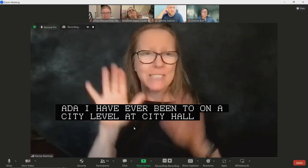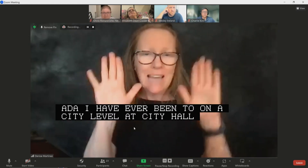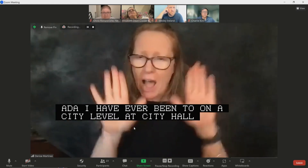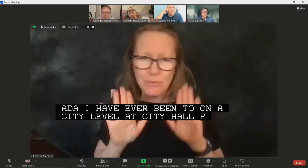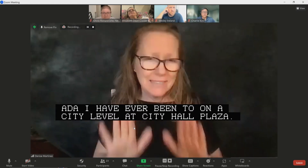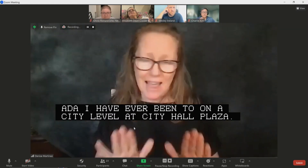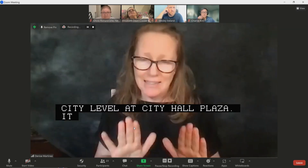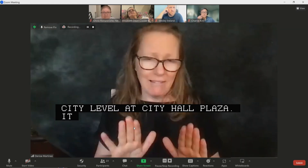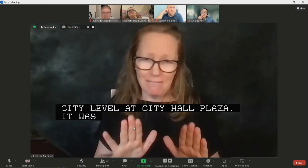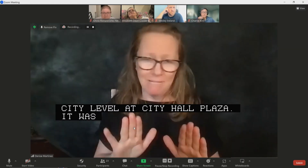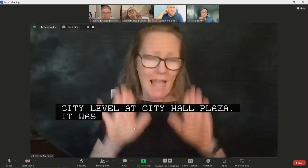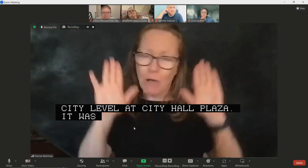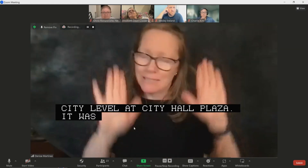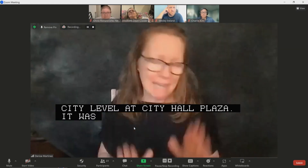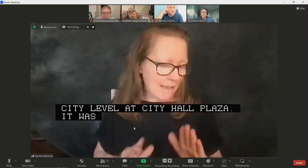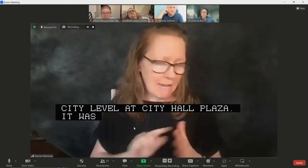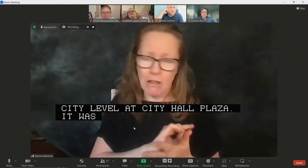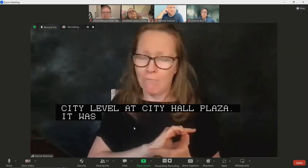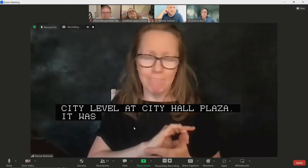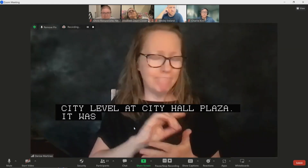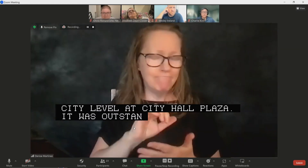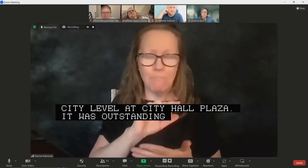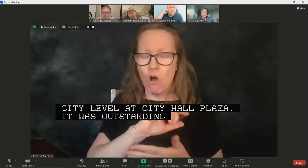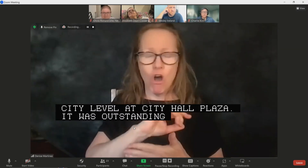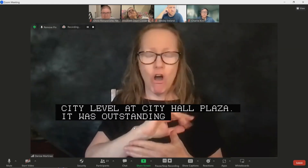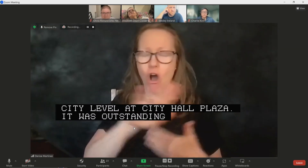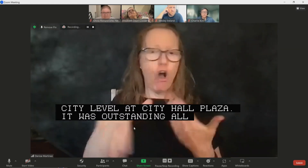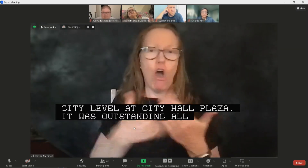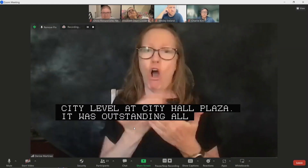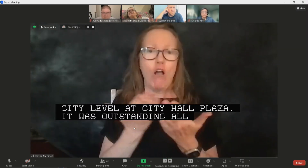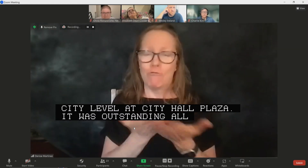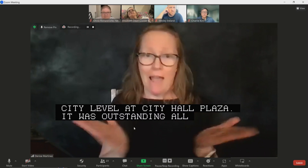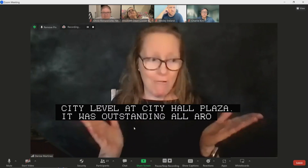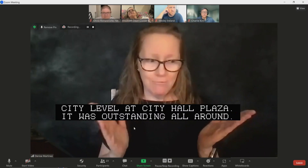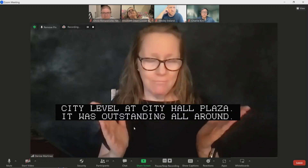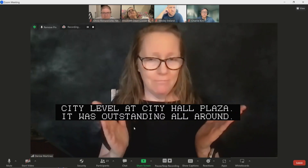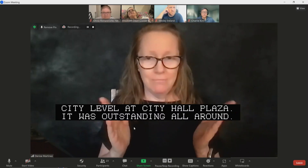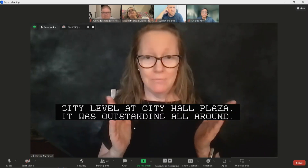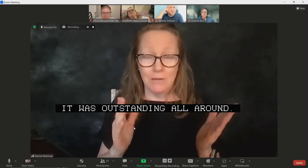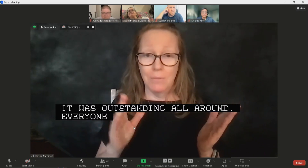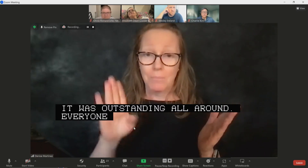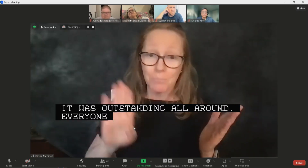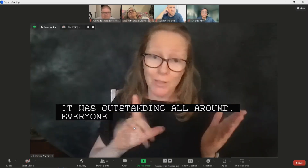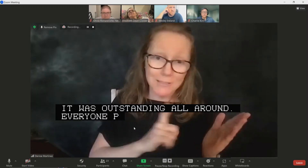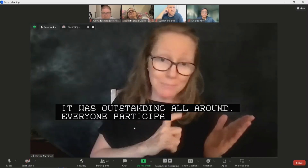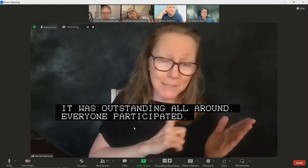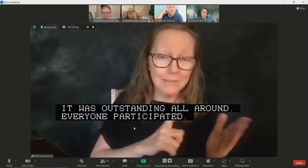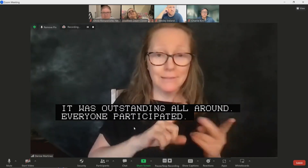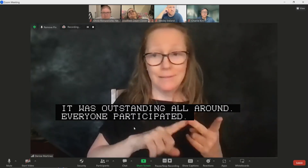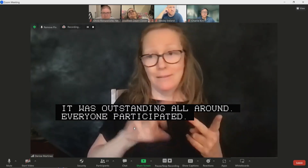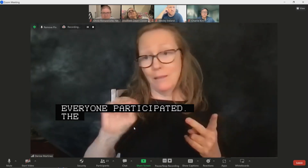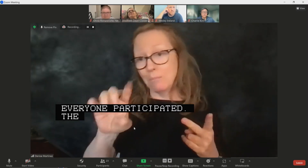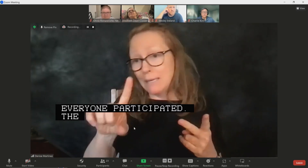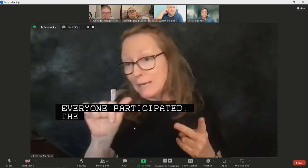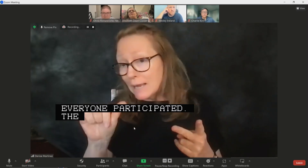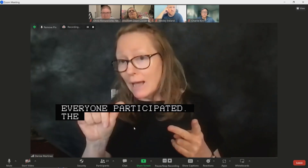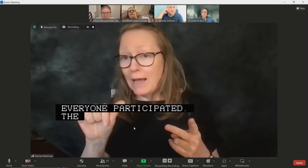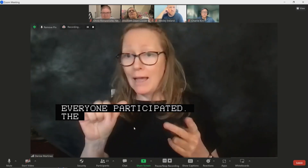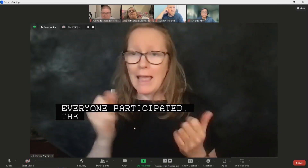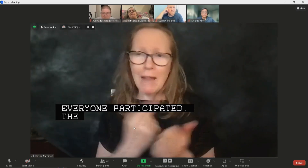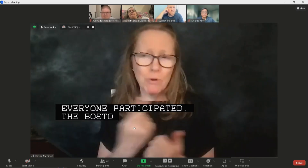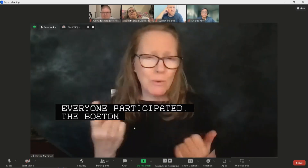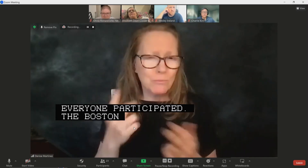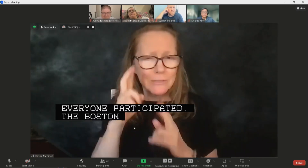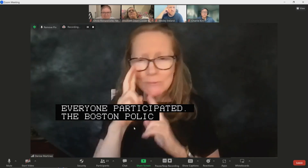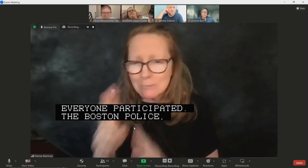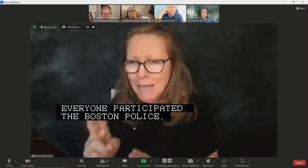all around. You know, everyone participated, from the Boston police to the media. Everyone was had respect and